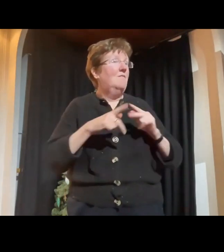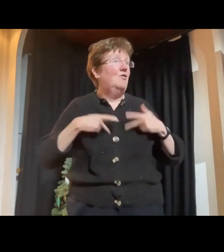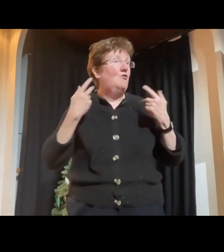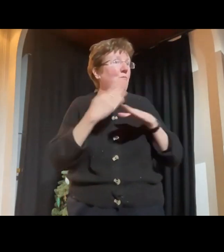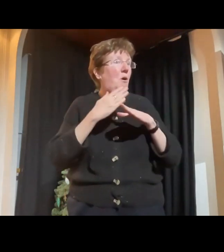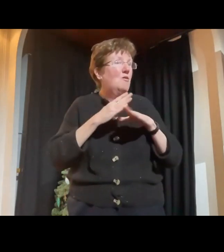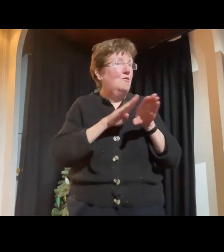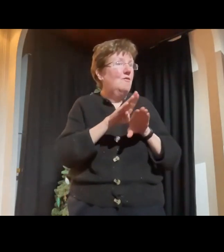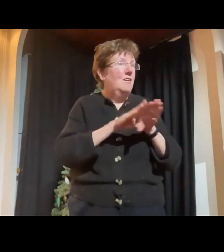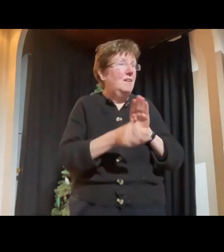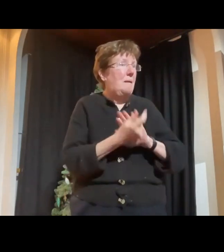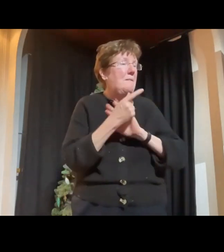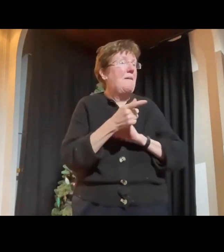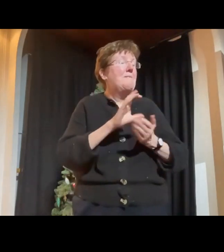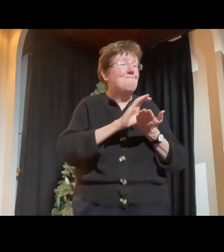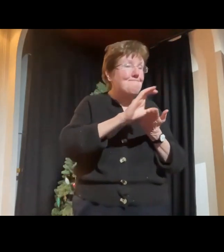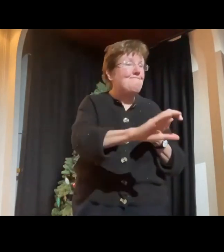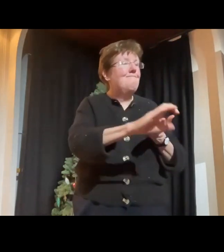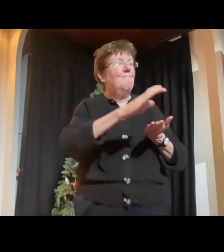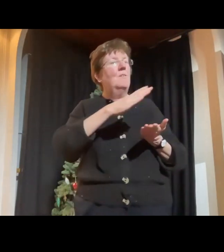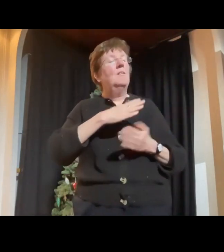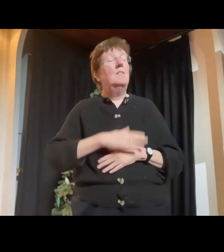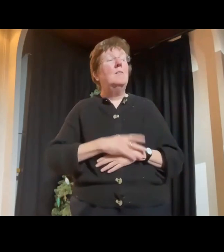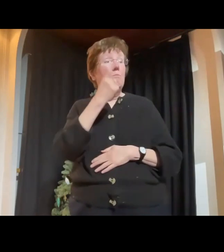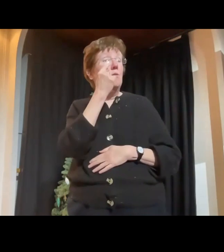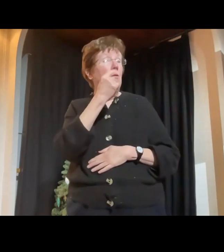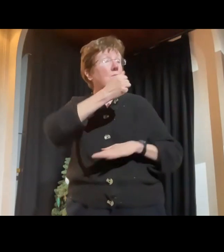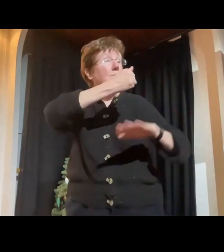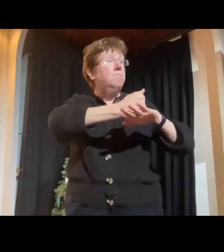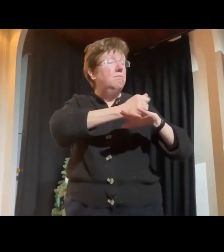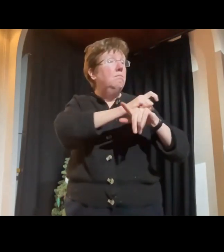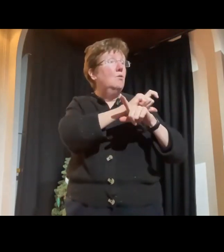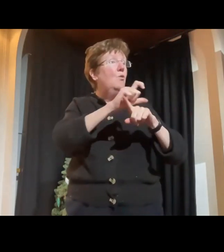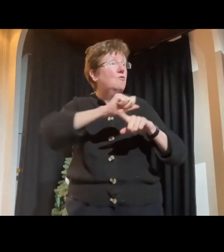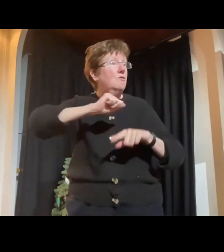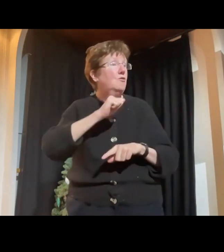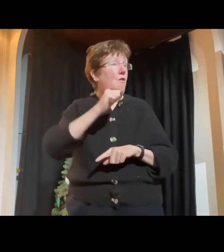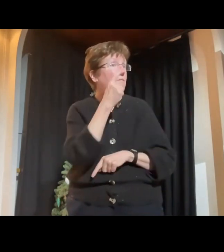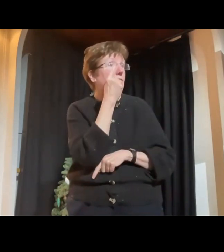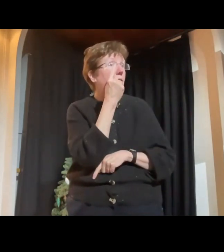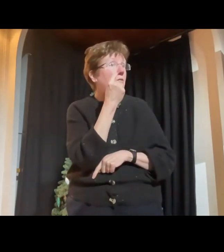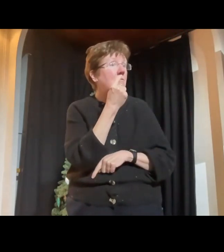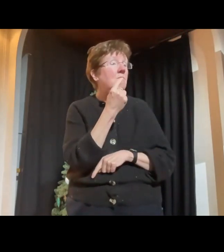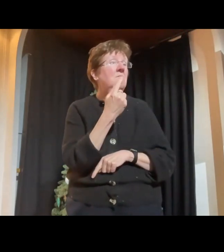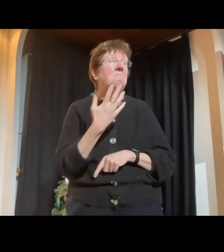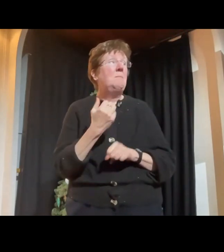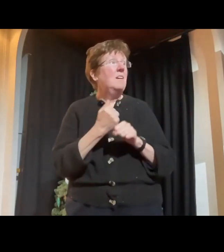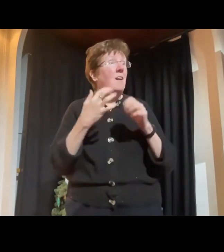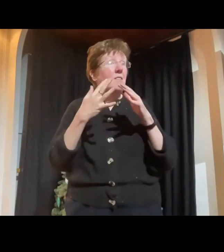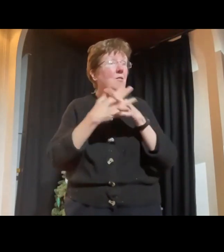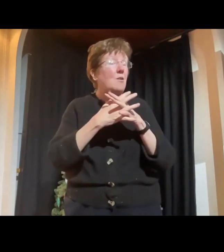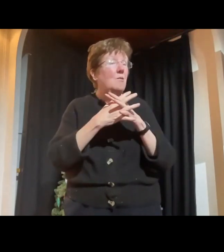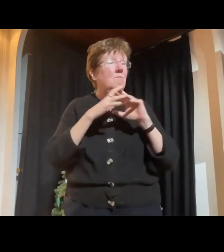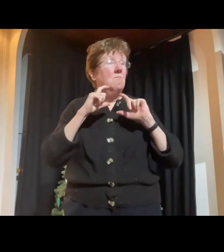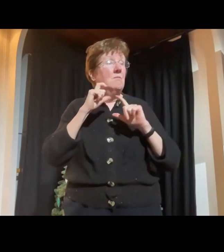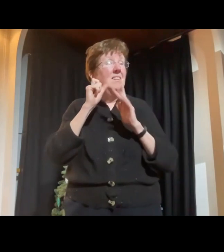and colleges, because that's where nursery workers train. So there needs to be more funding and resourcing to, there could be a course set up in